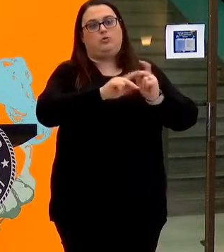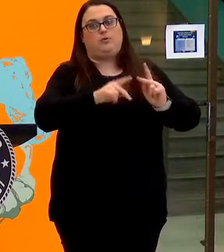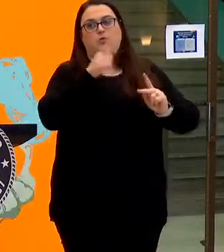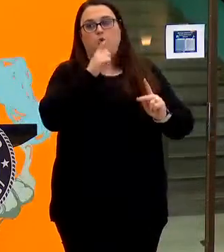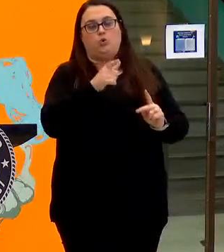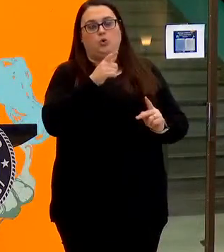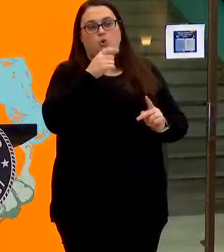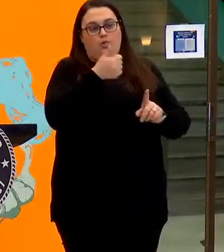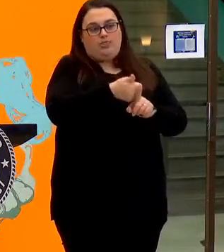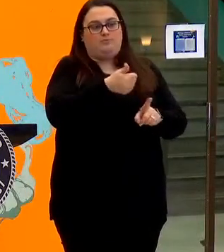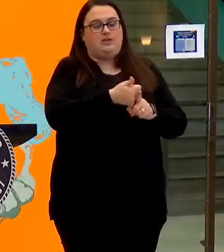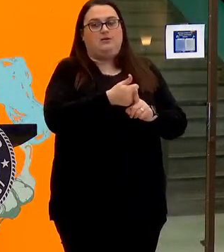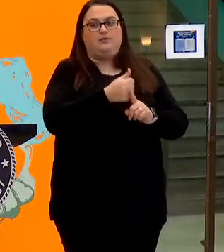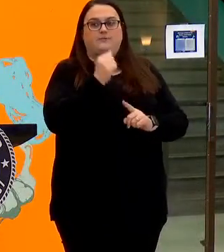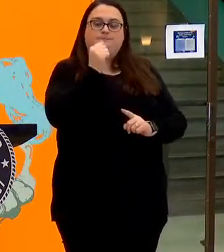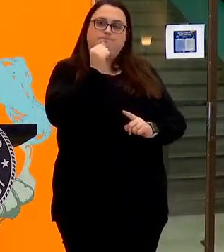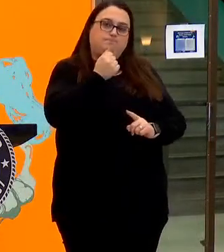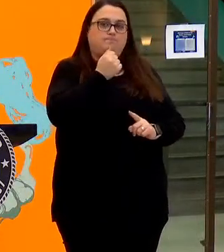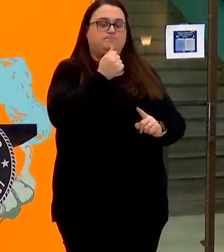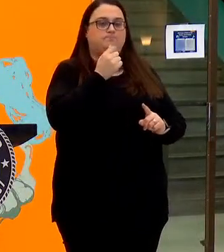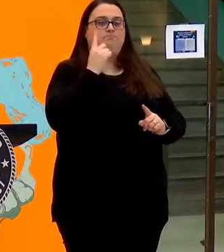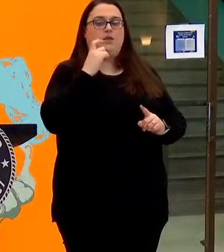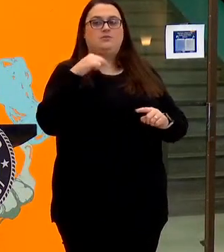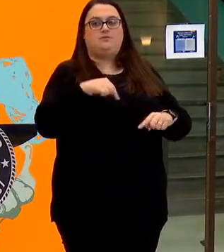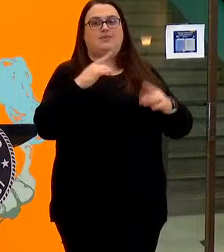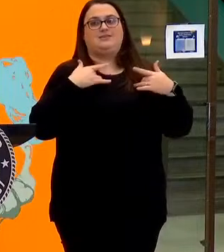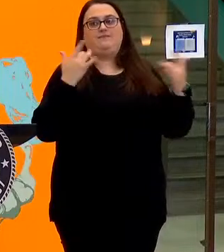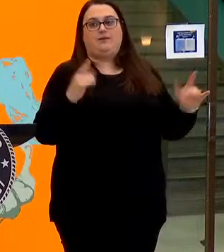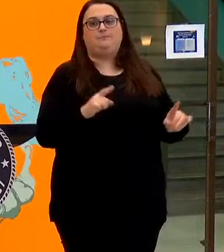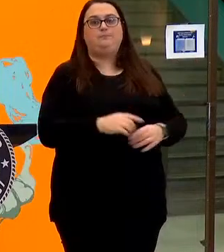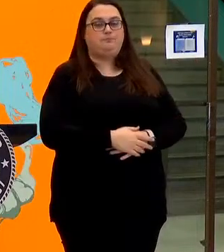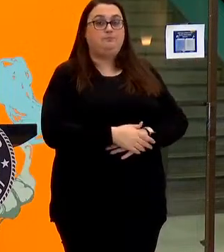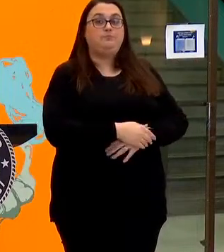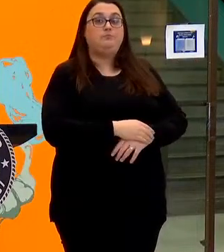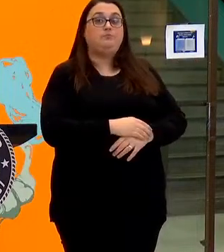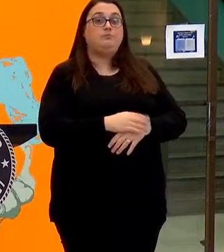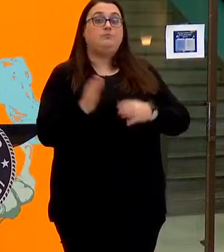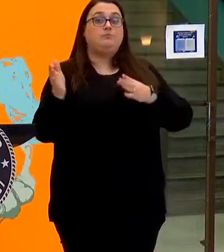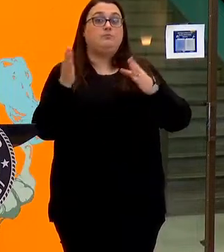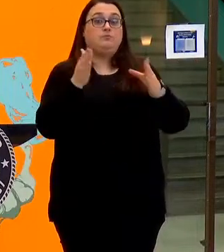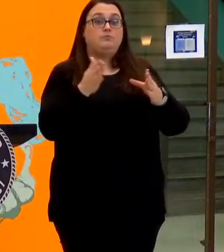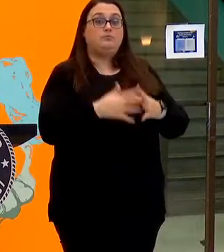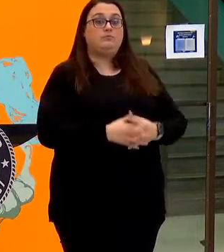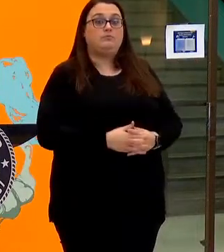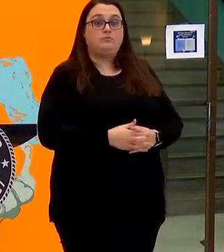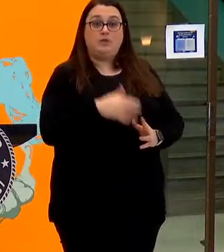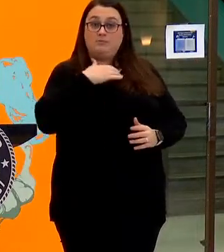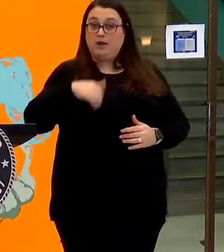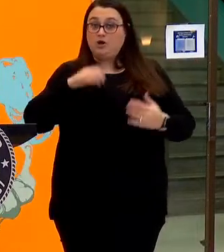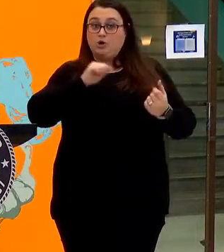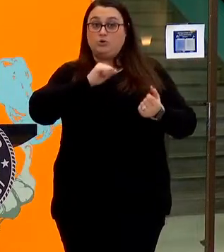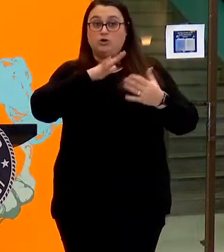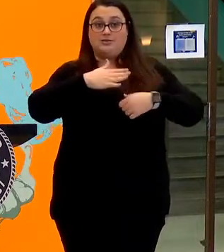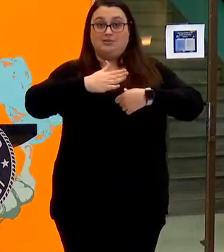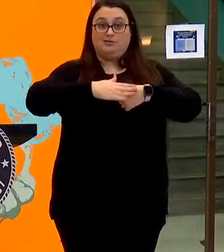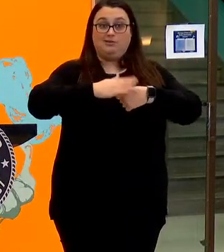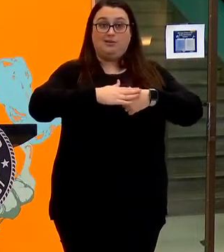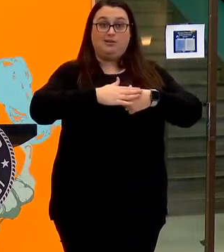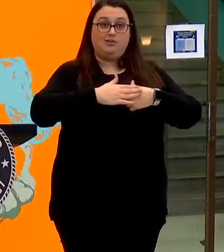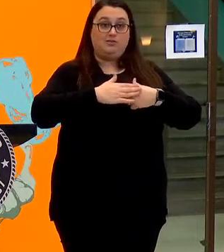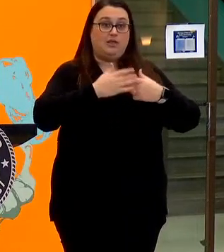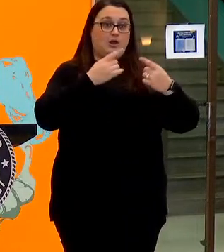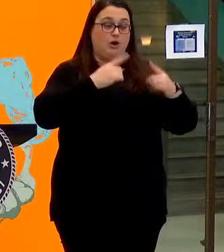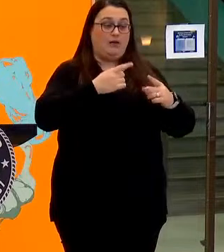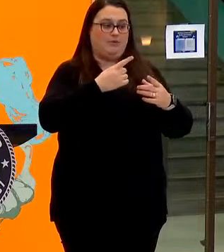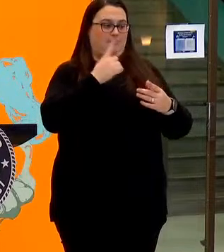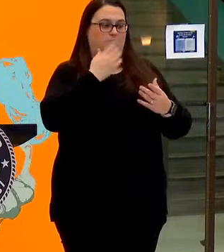have really suffered as a result of this event. Thanks, guys. Mr. Mayor, you addressed the precautions that are being taken ahead